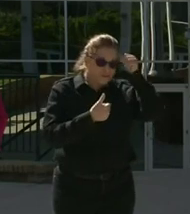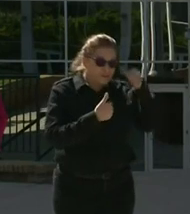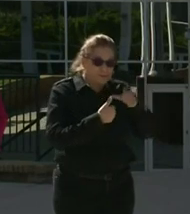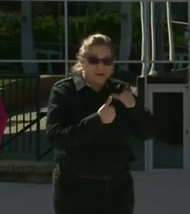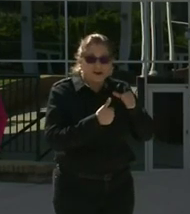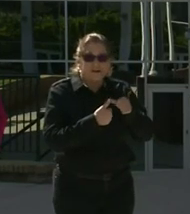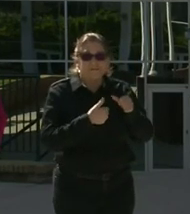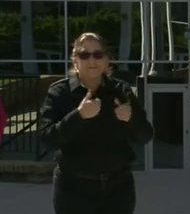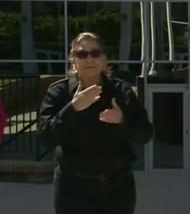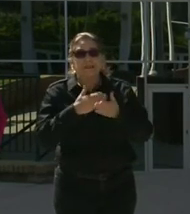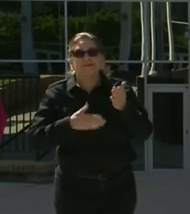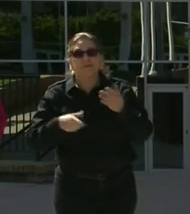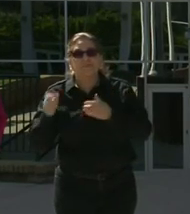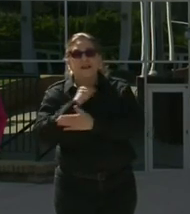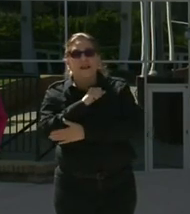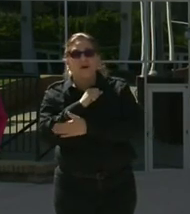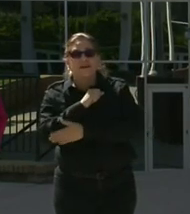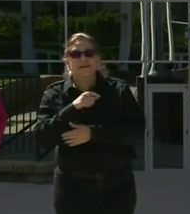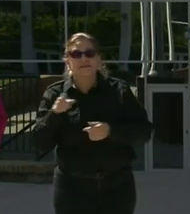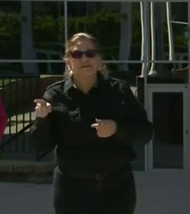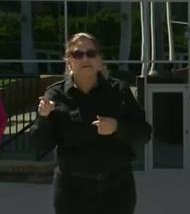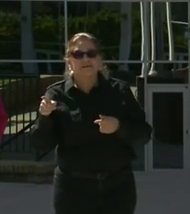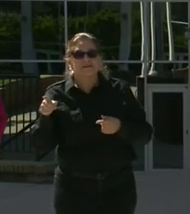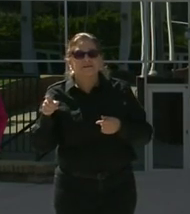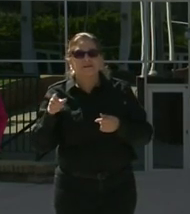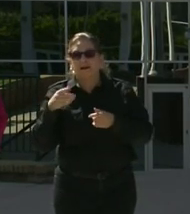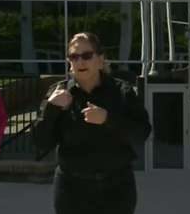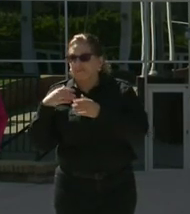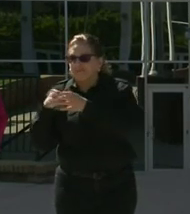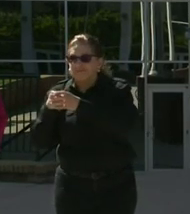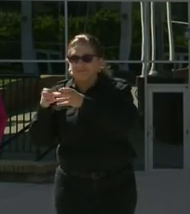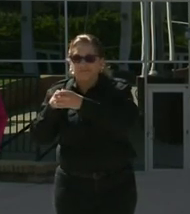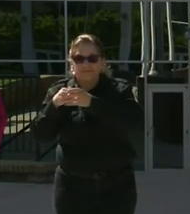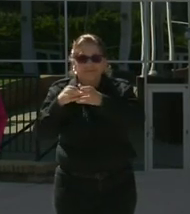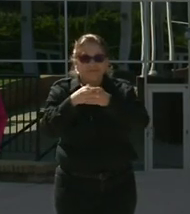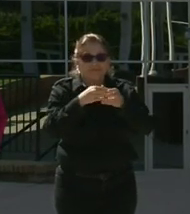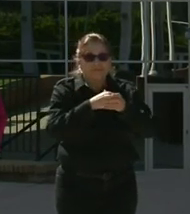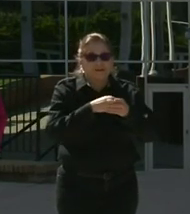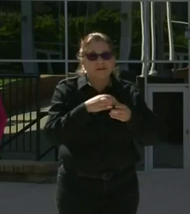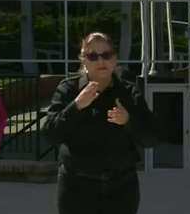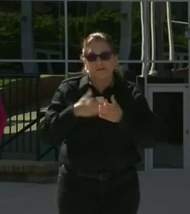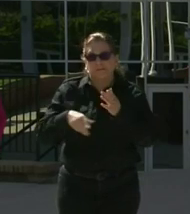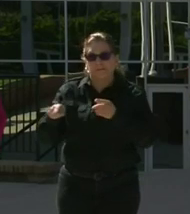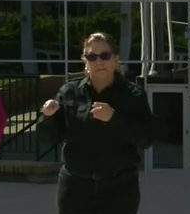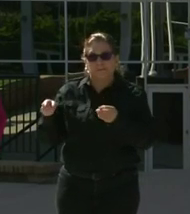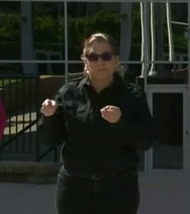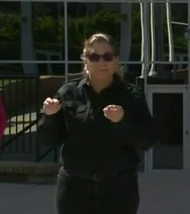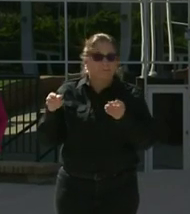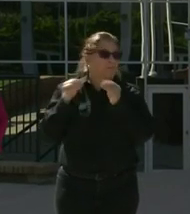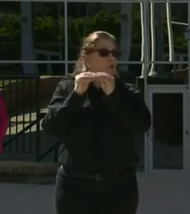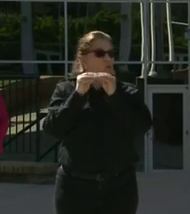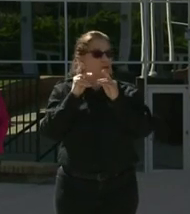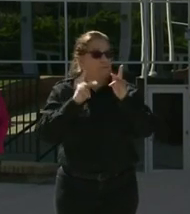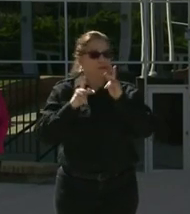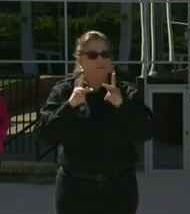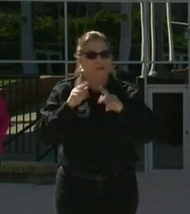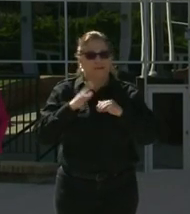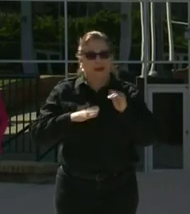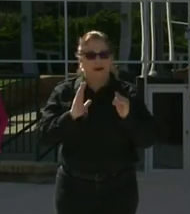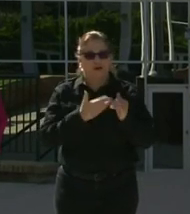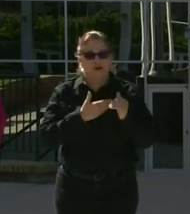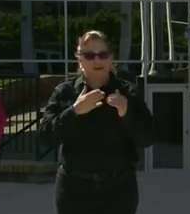some counties and boroughs are many more people than our whole city. So as